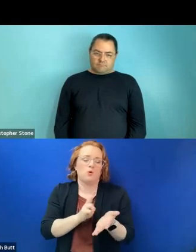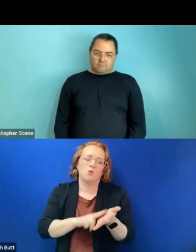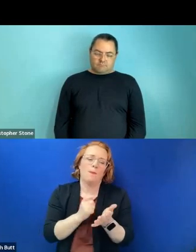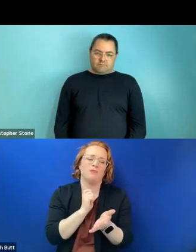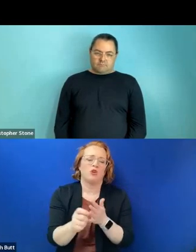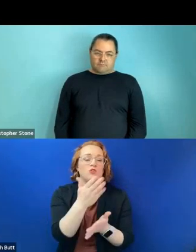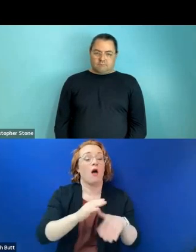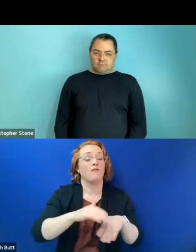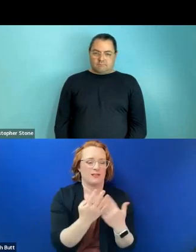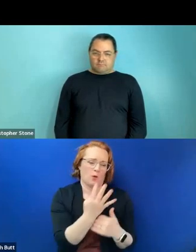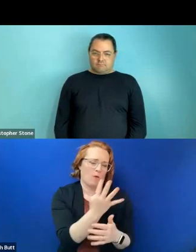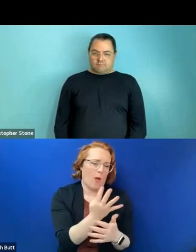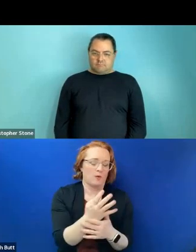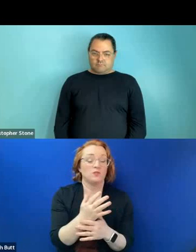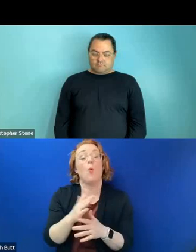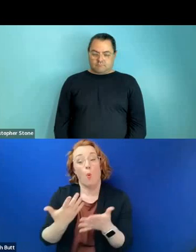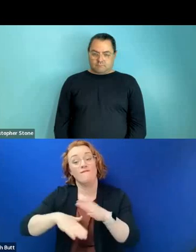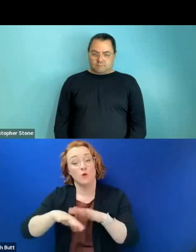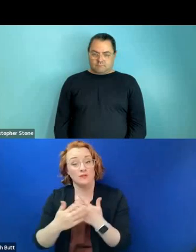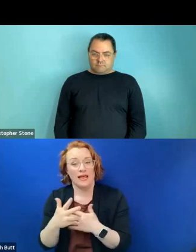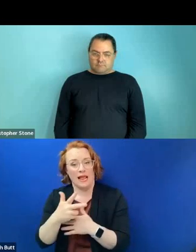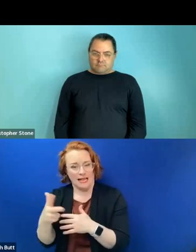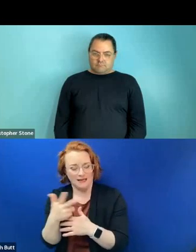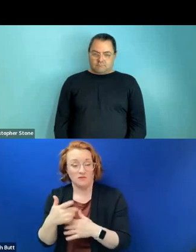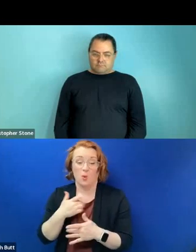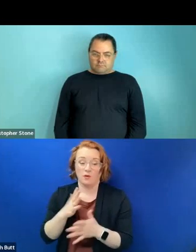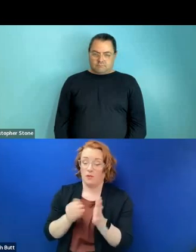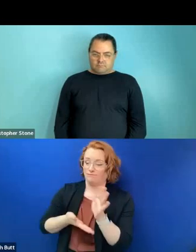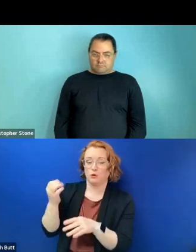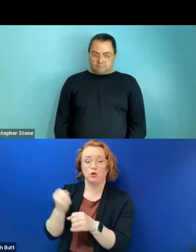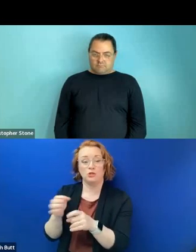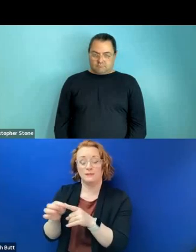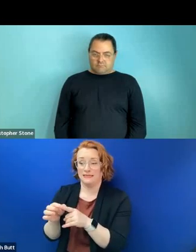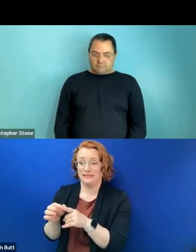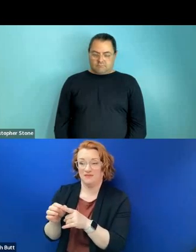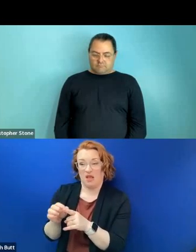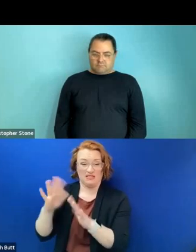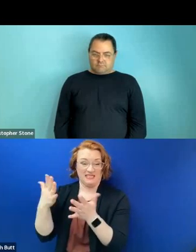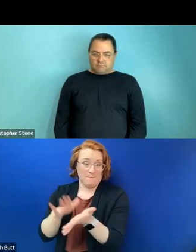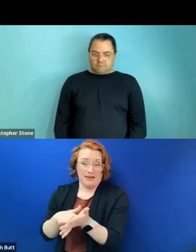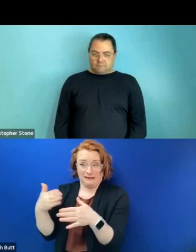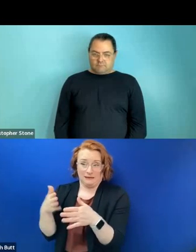full days. So even if I go to the GP for 10 minutes, I might still get paid for 3 hours work.